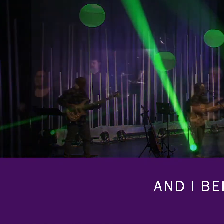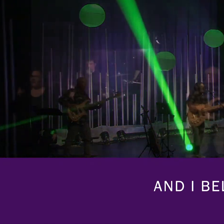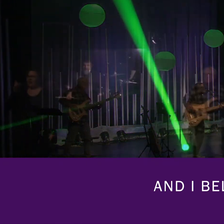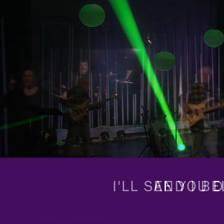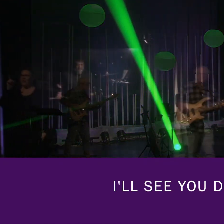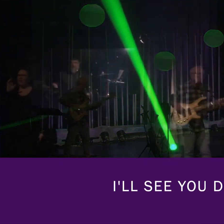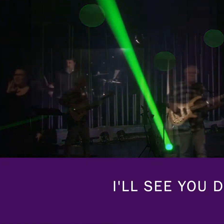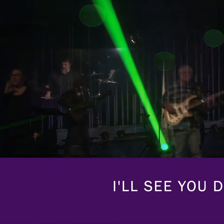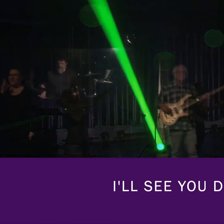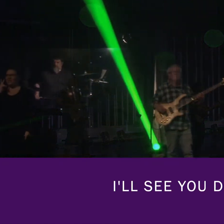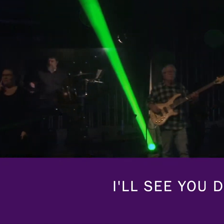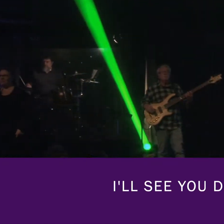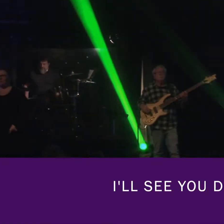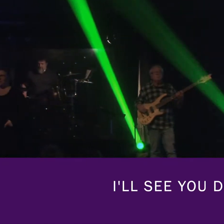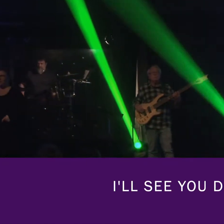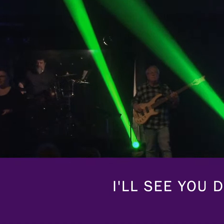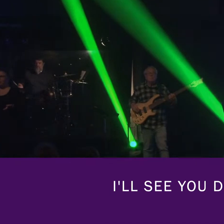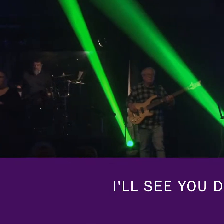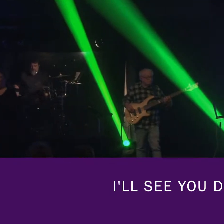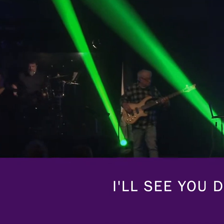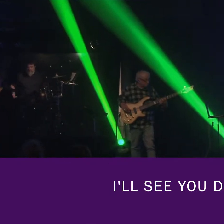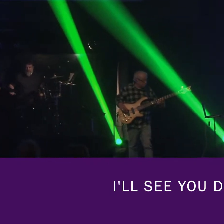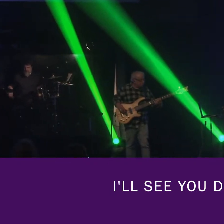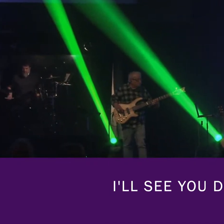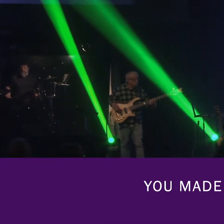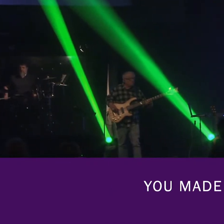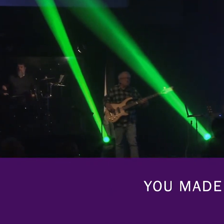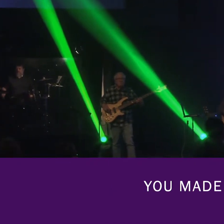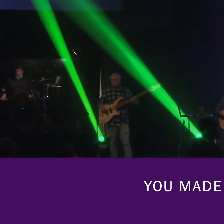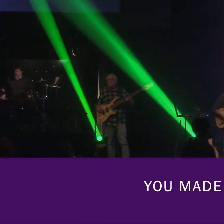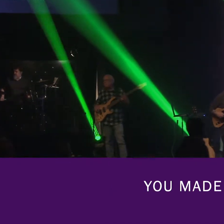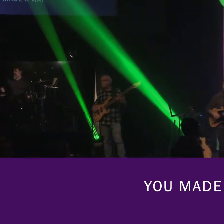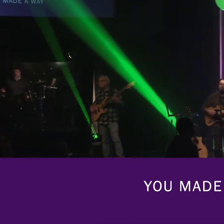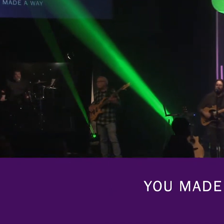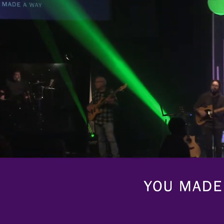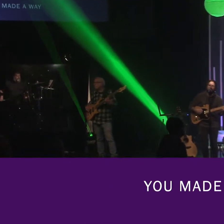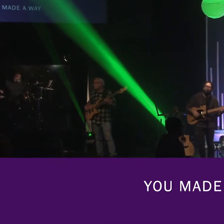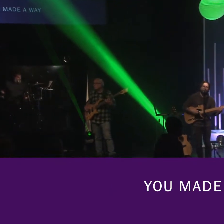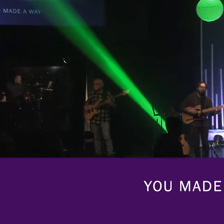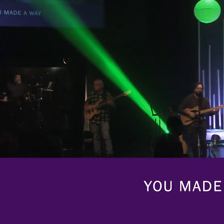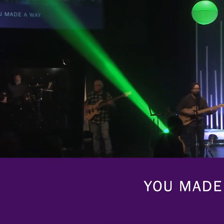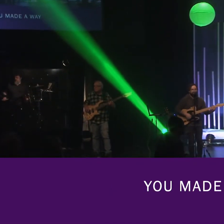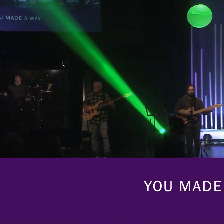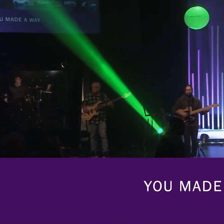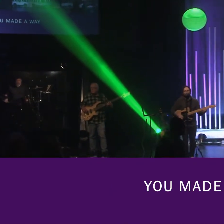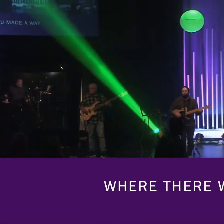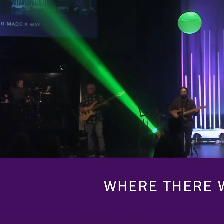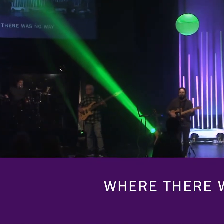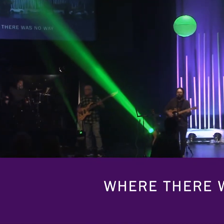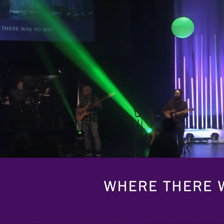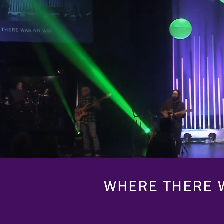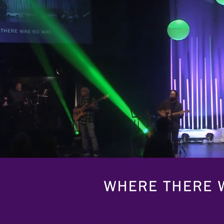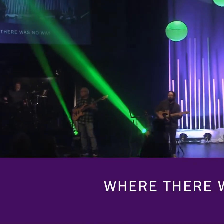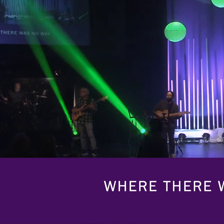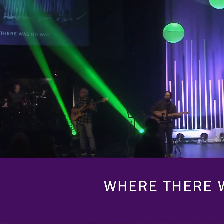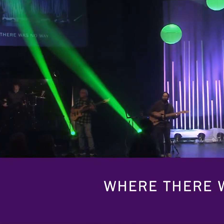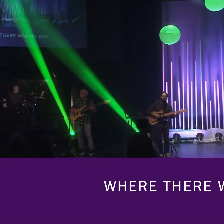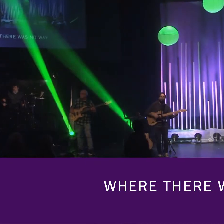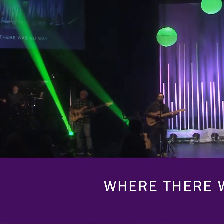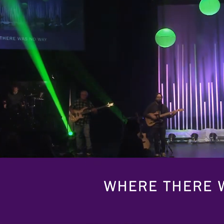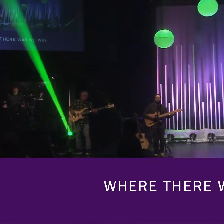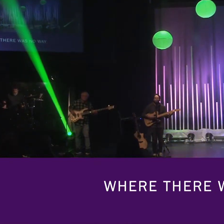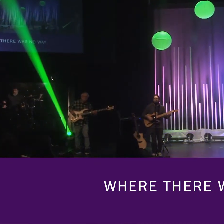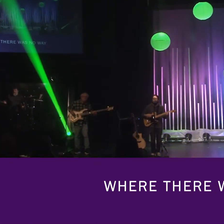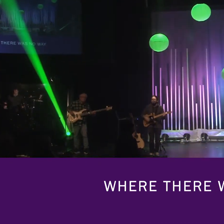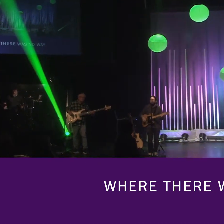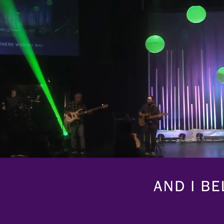believe I see you do it again. You made a way when there was